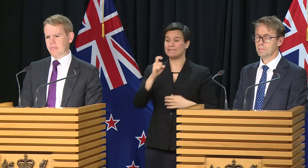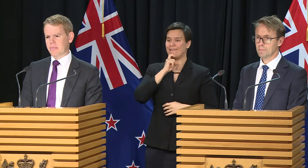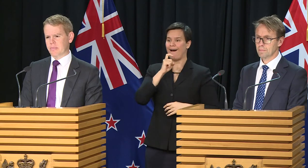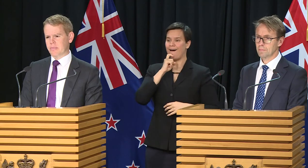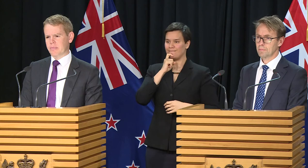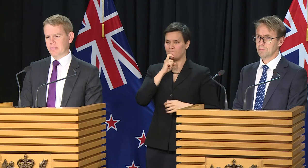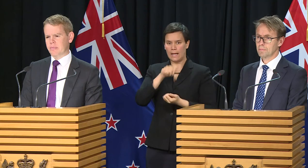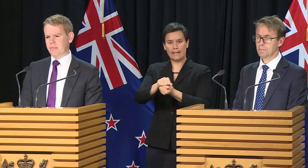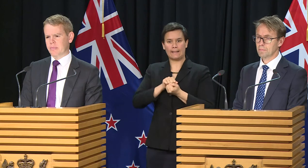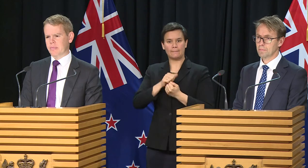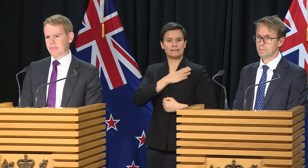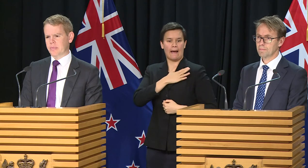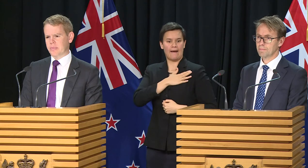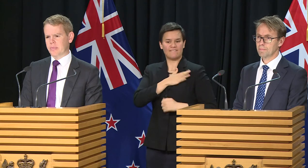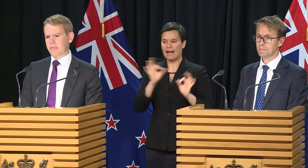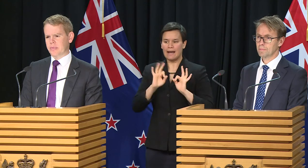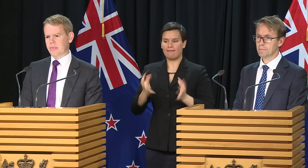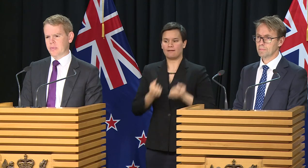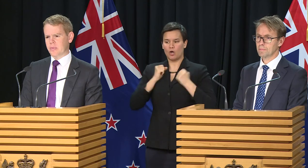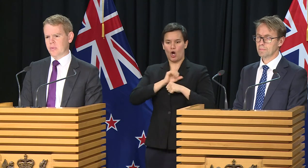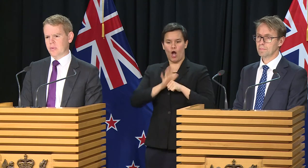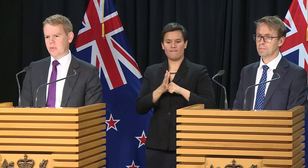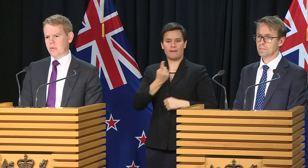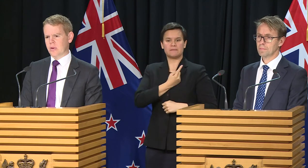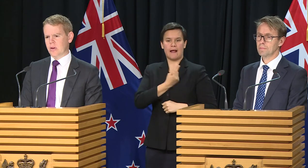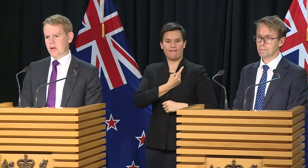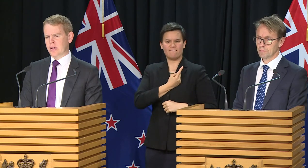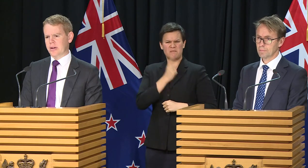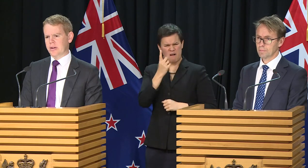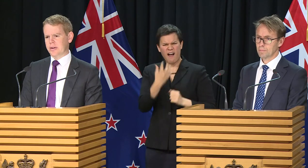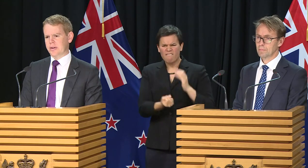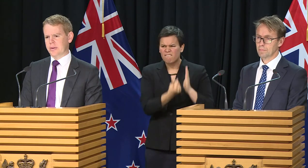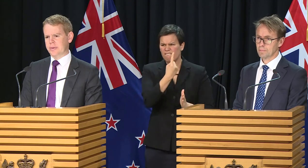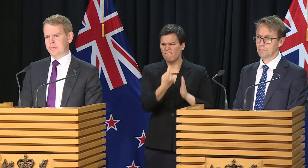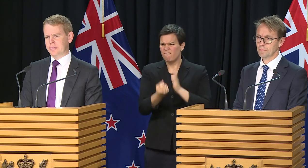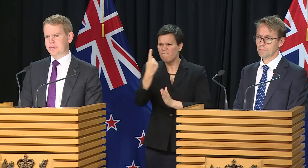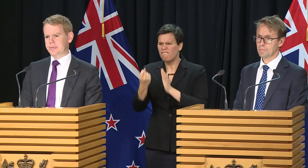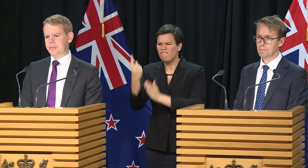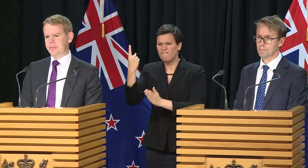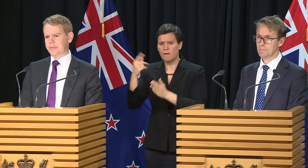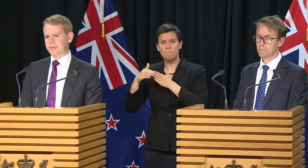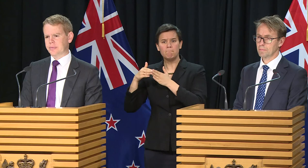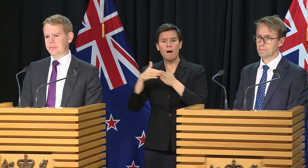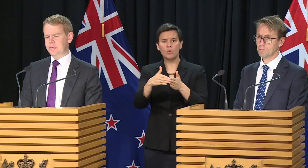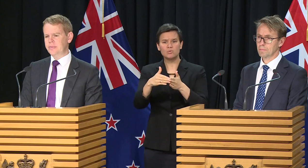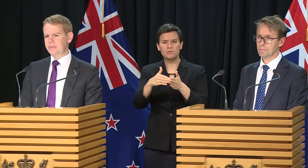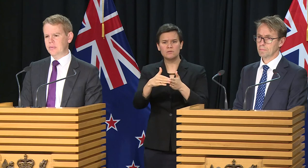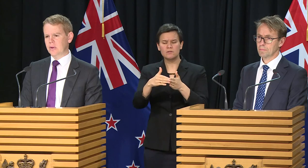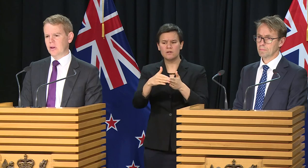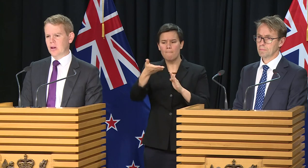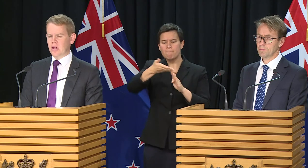was the lift worker, the port worker, and then this worker.